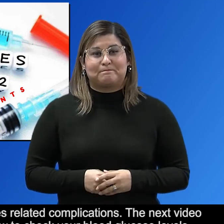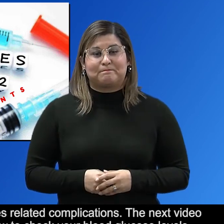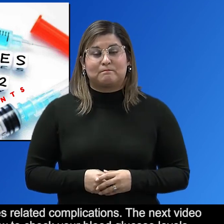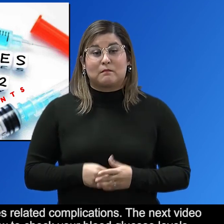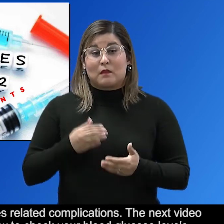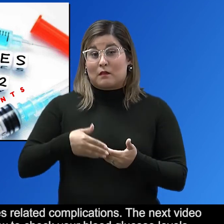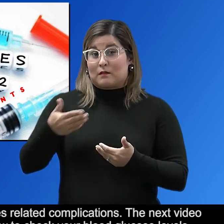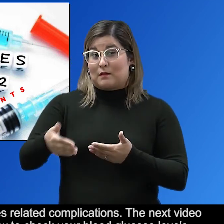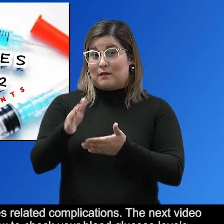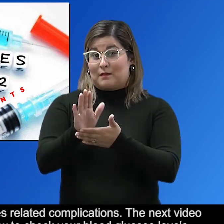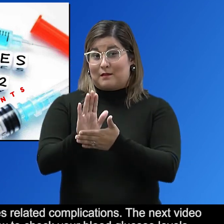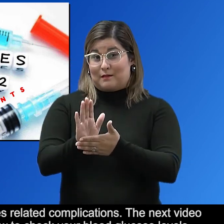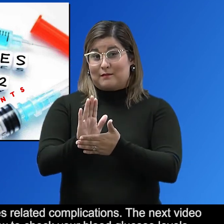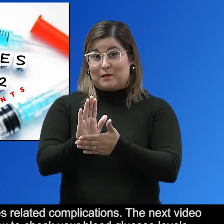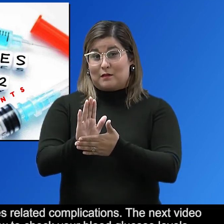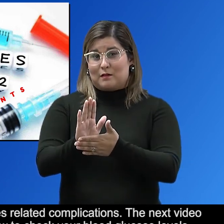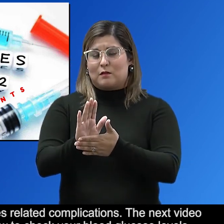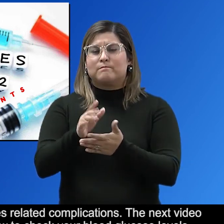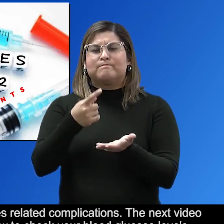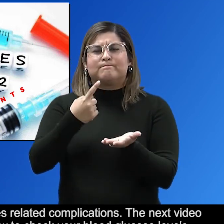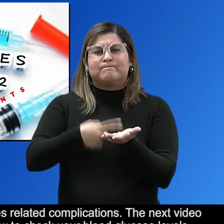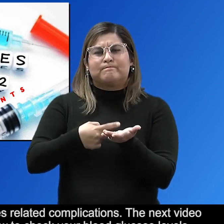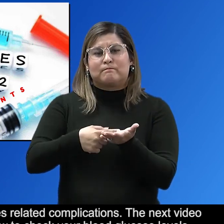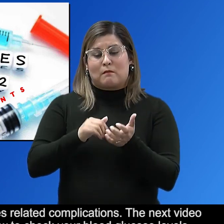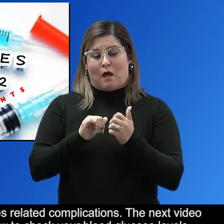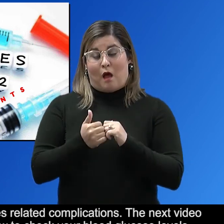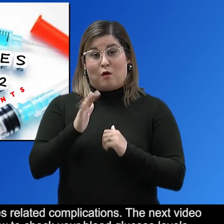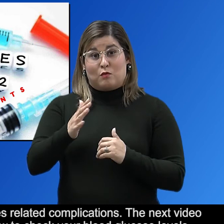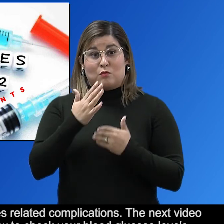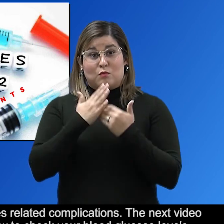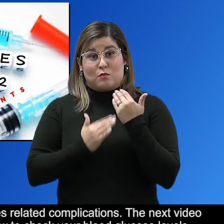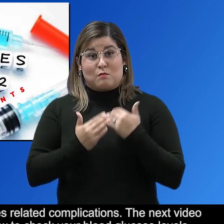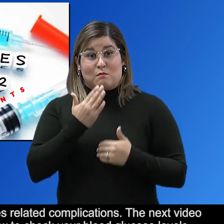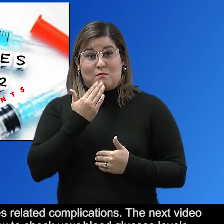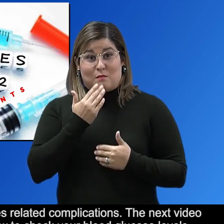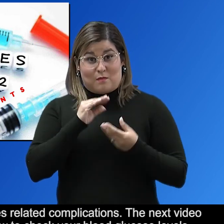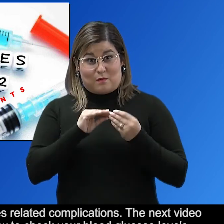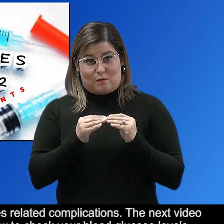The next video discusses how to check your blood glucose levels. .